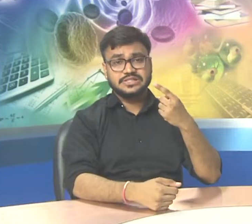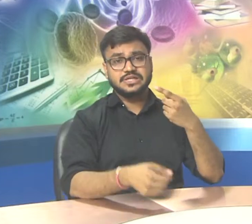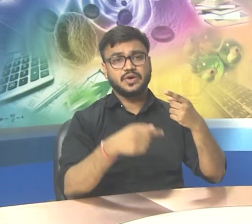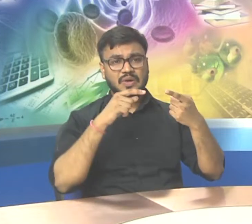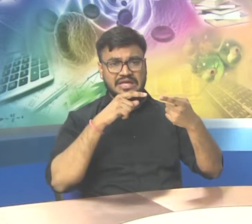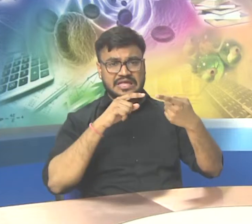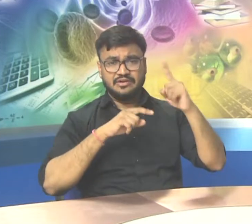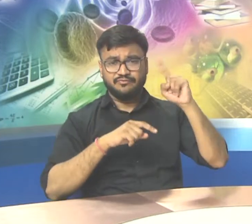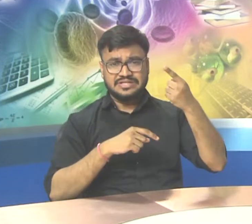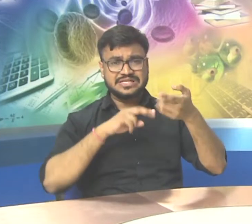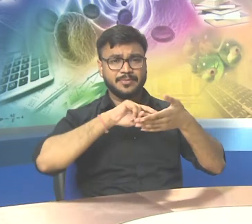Function of food.